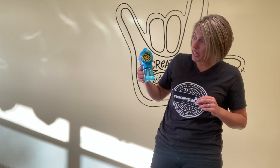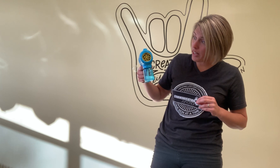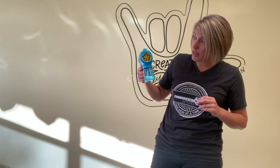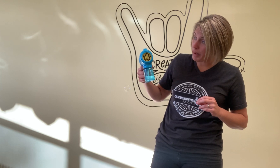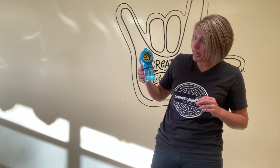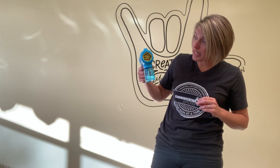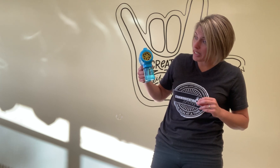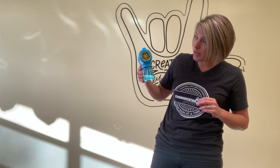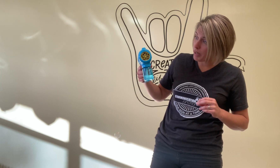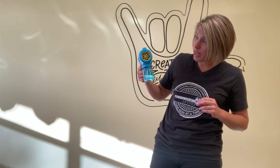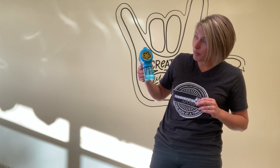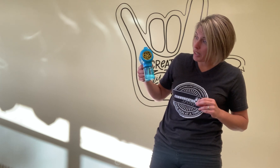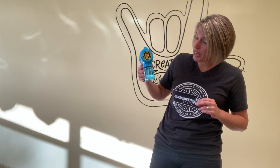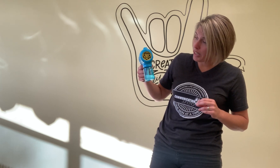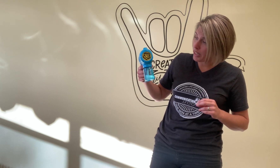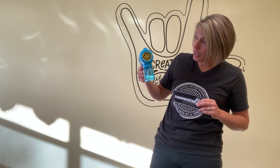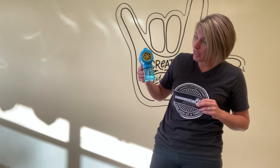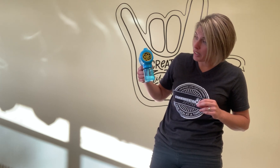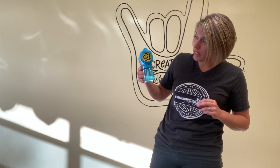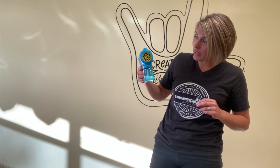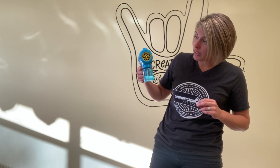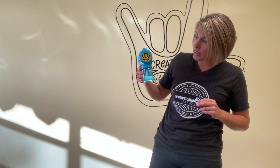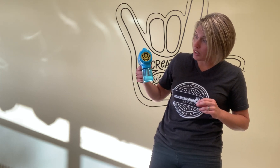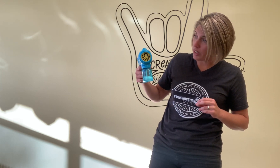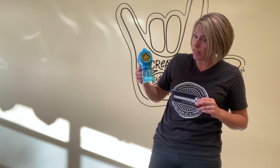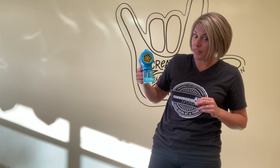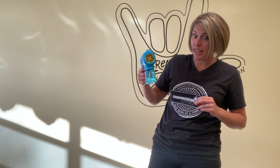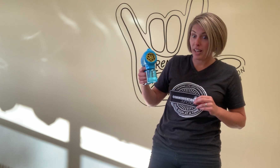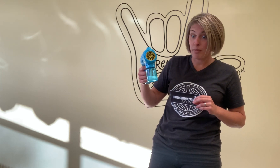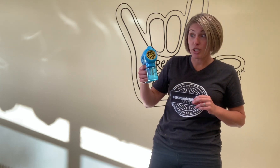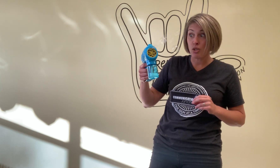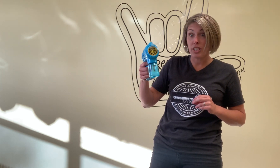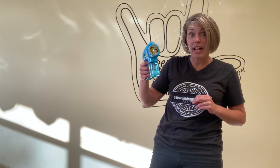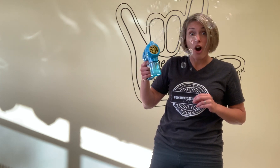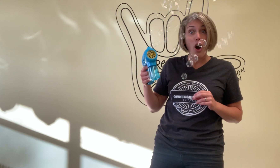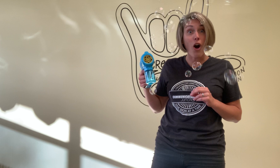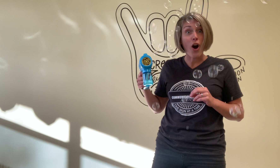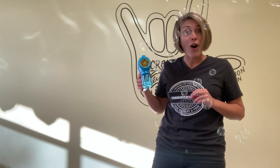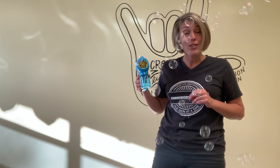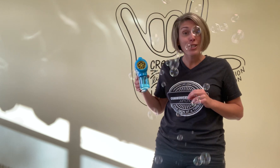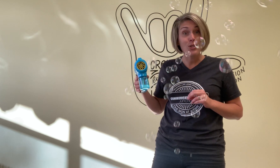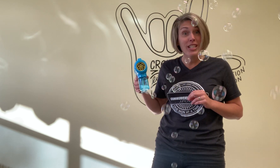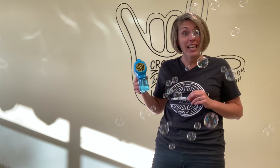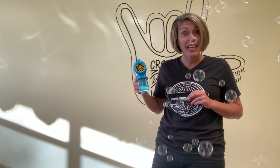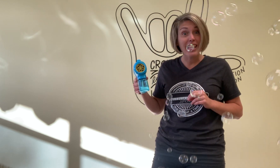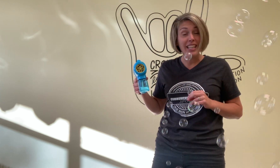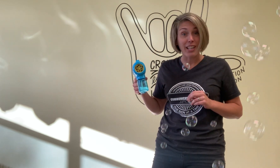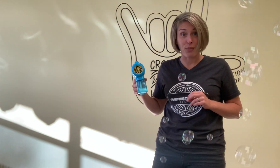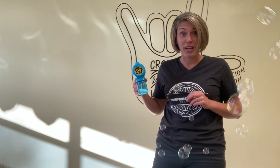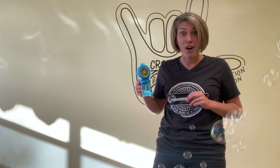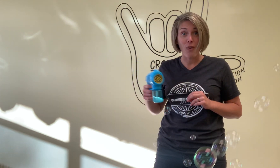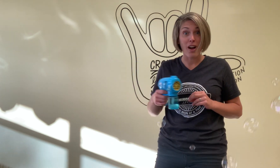come. I can see them coming. Here they come. Did you see that? Oh, did you see it? Here we go.